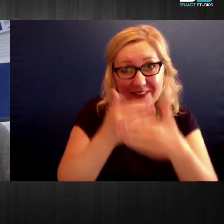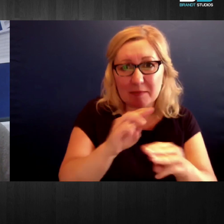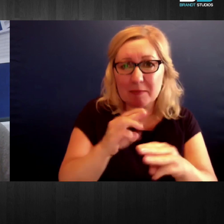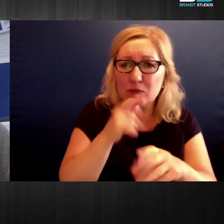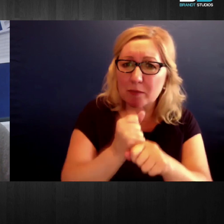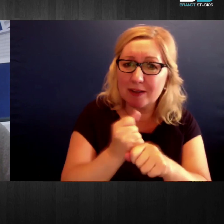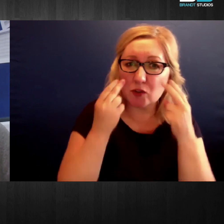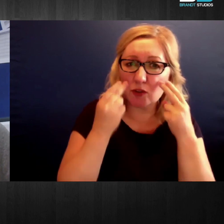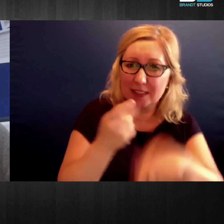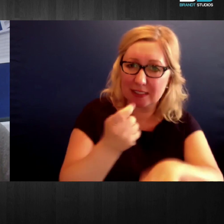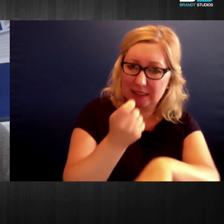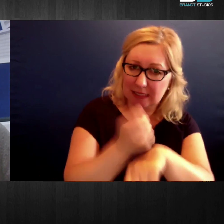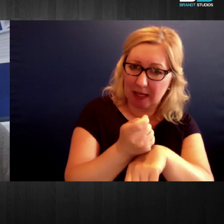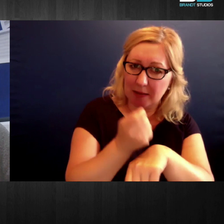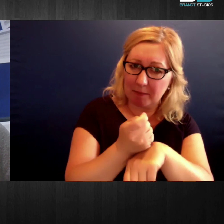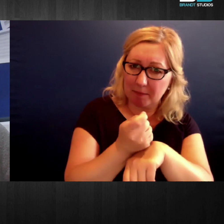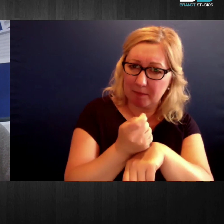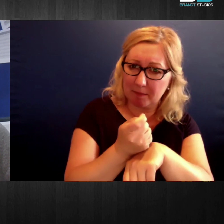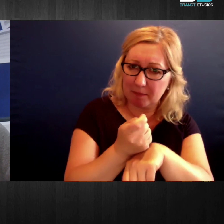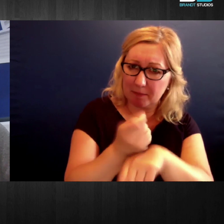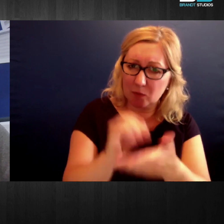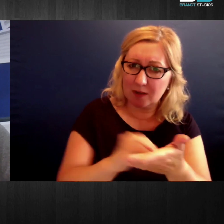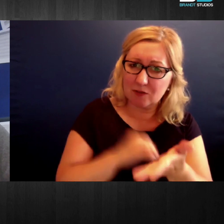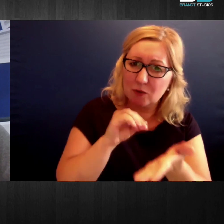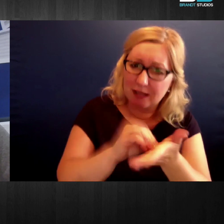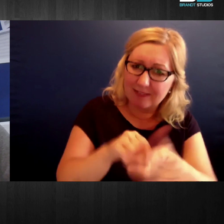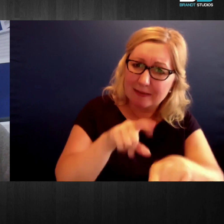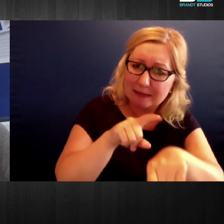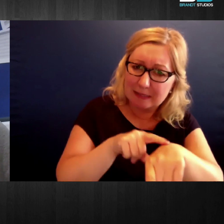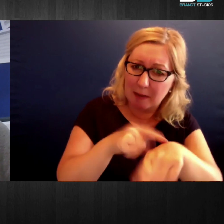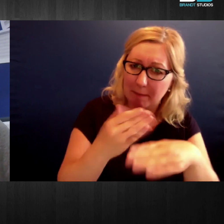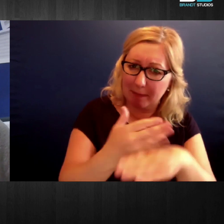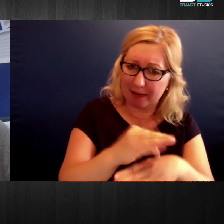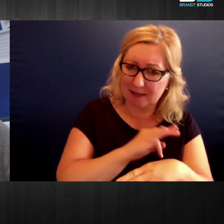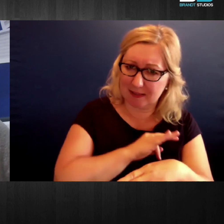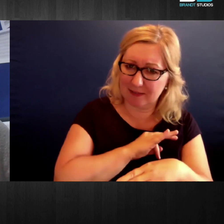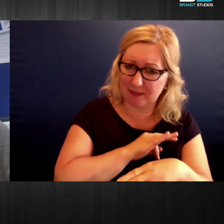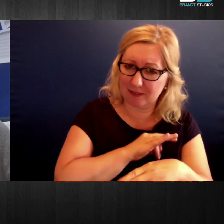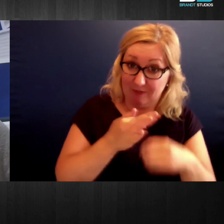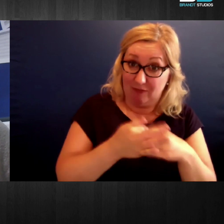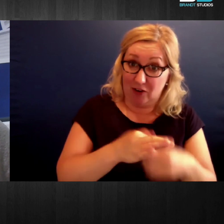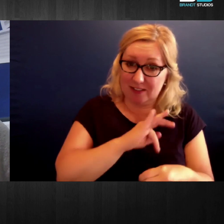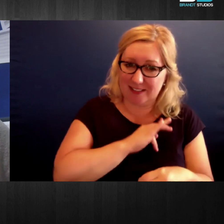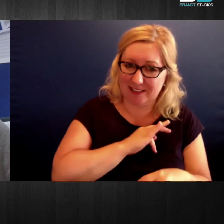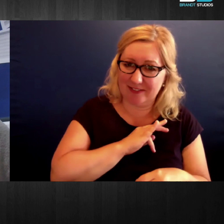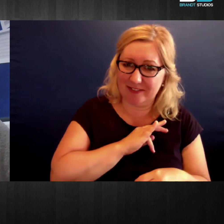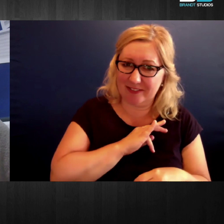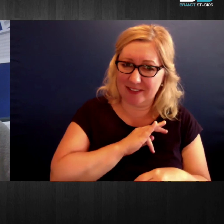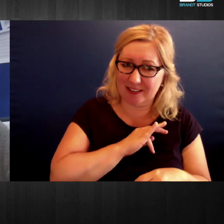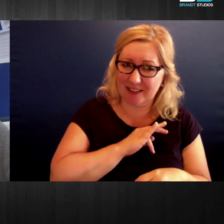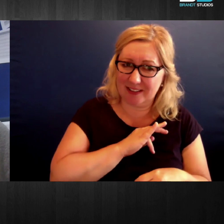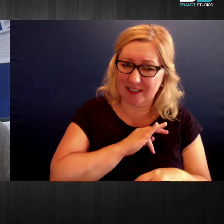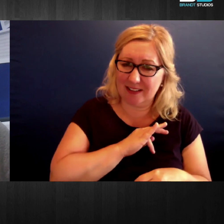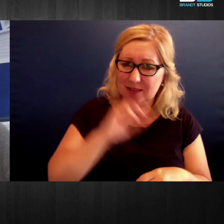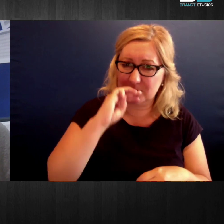to yourself. And I think when you have time for yourself, you can, I think, be in a more creative